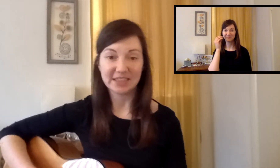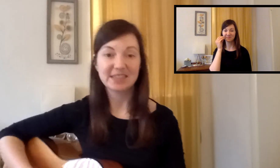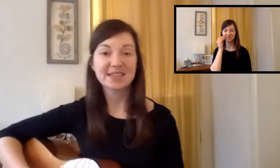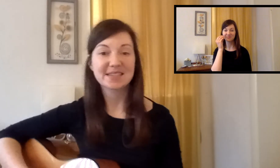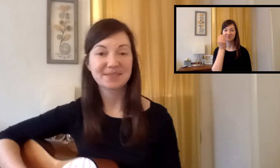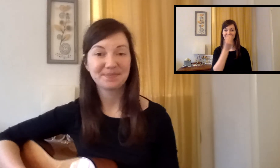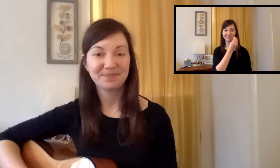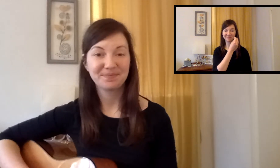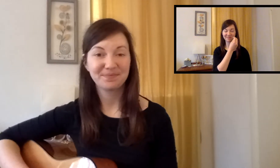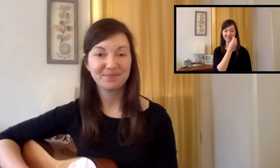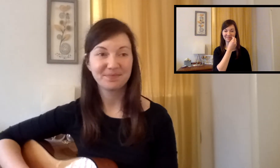daffodils,